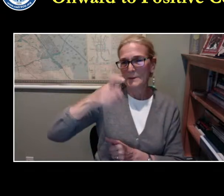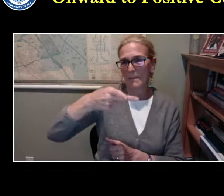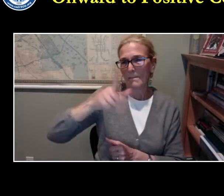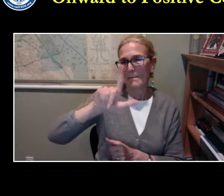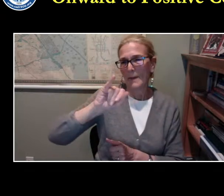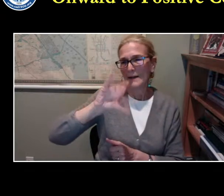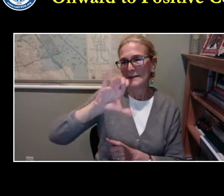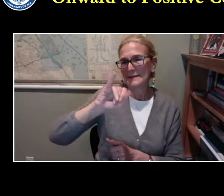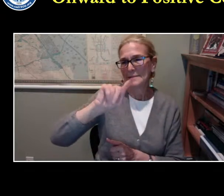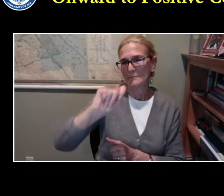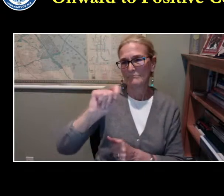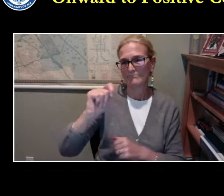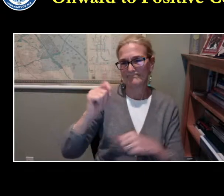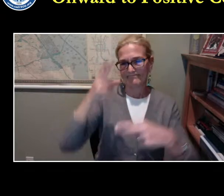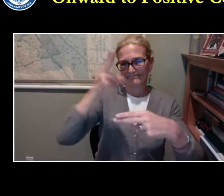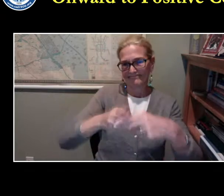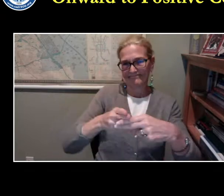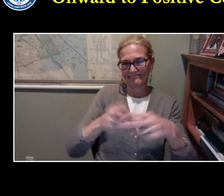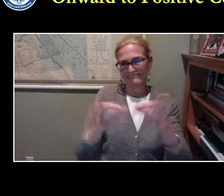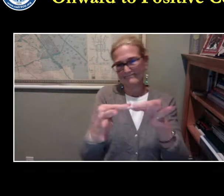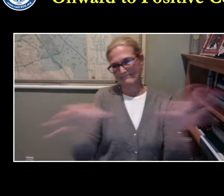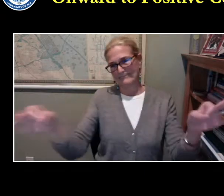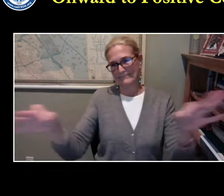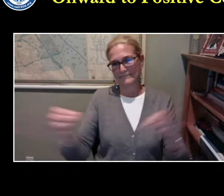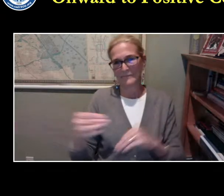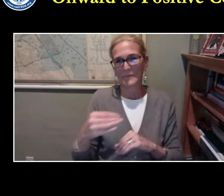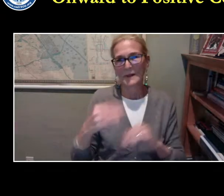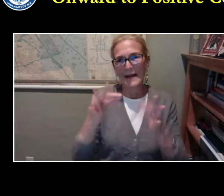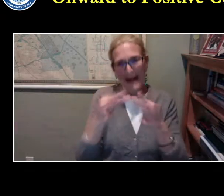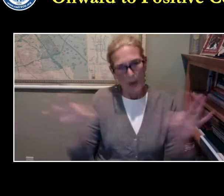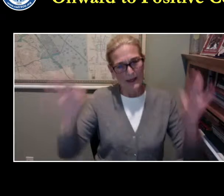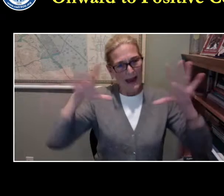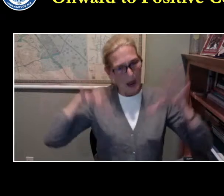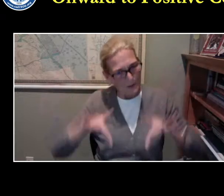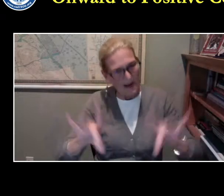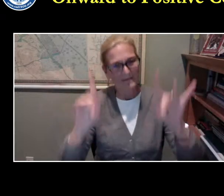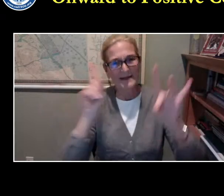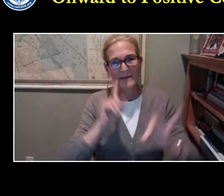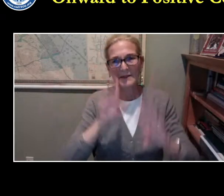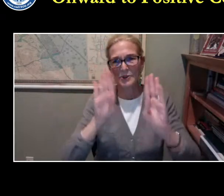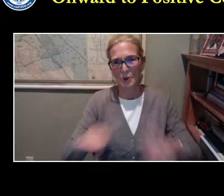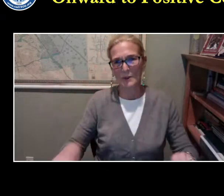I mean, this is so explicit. To me, it's the most explicit